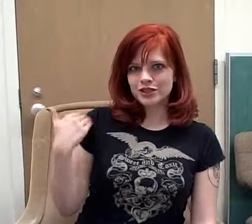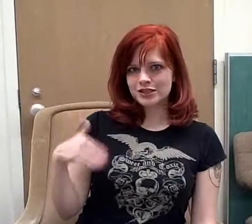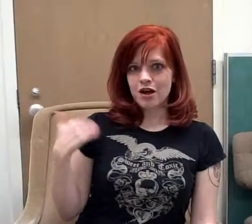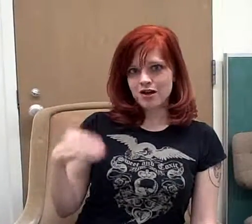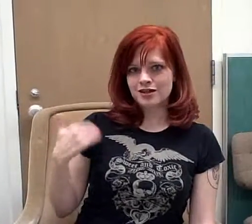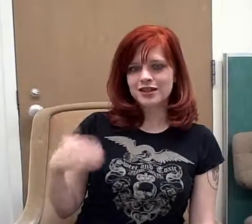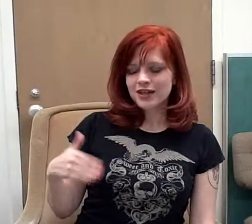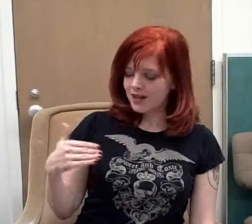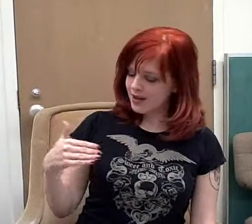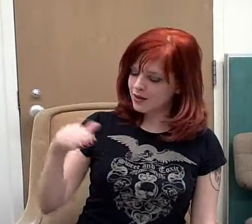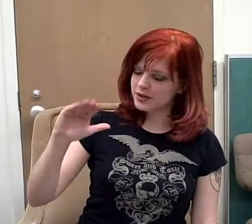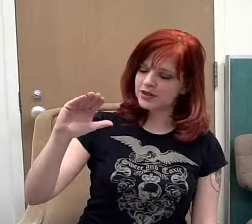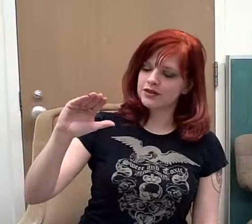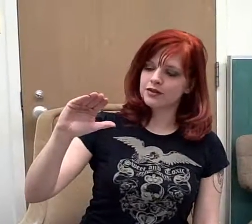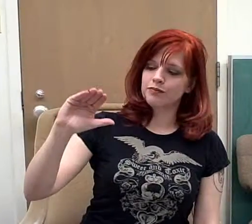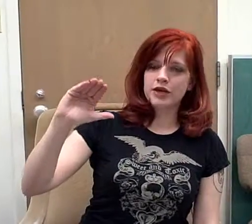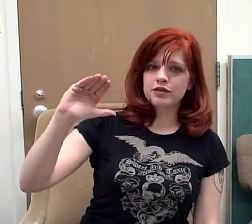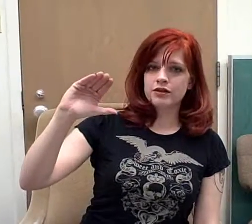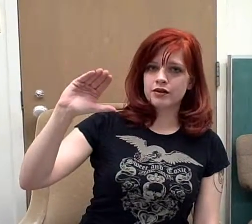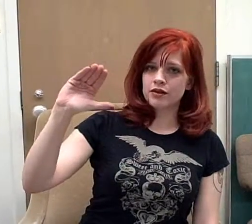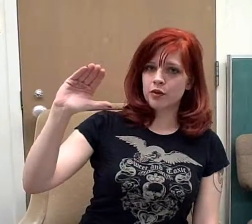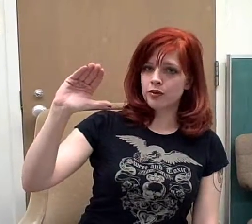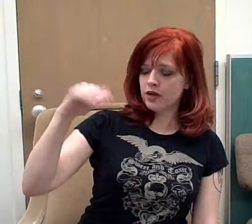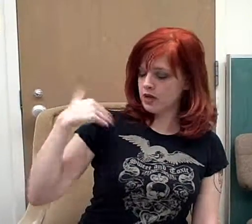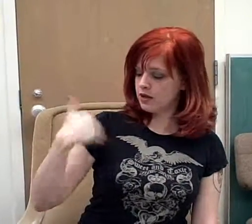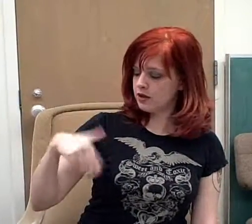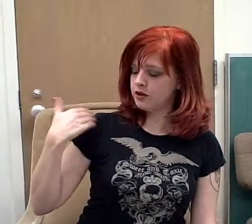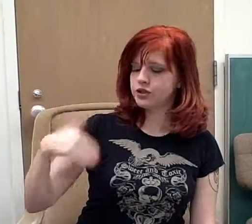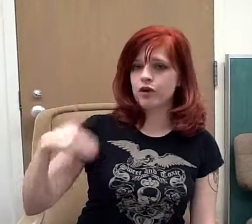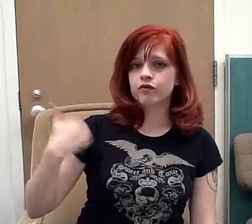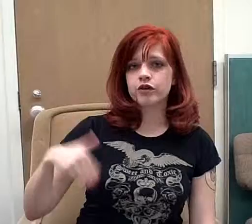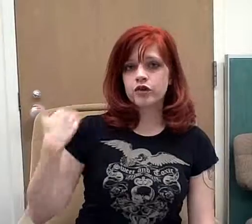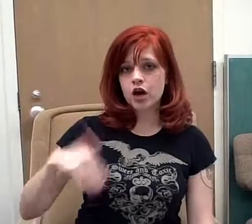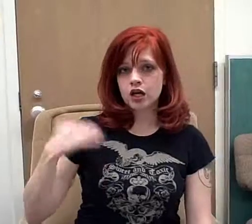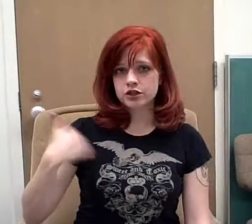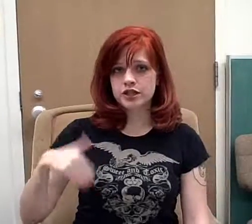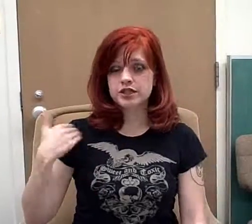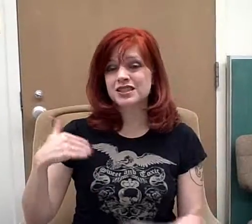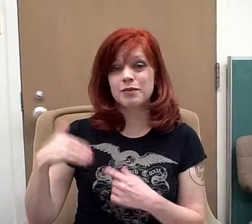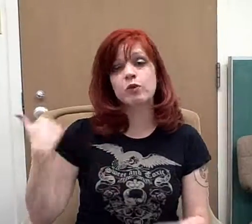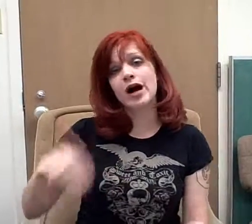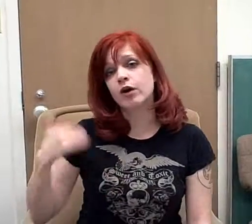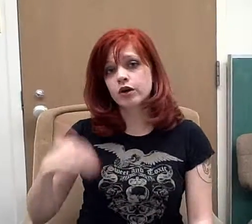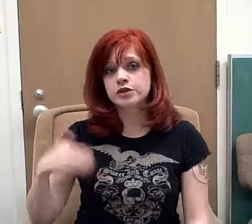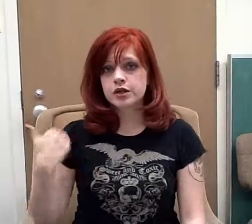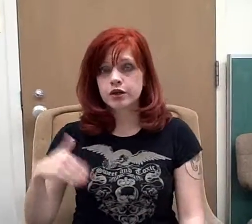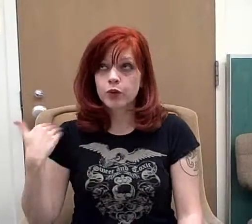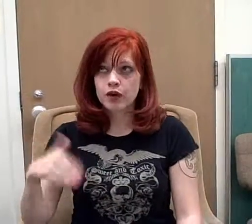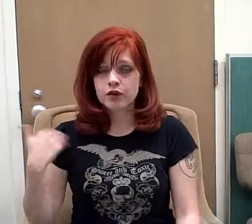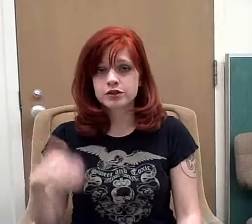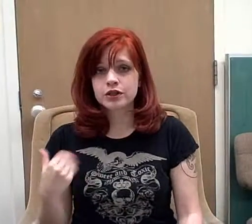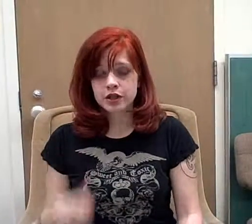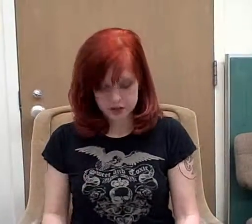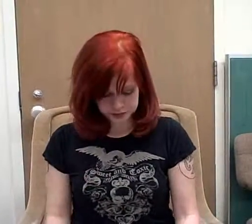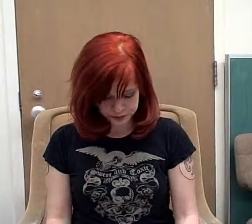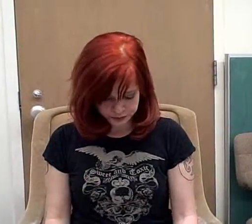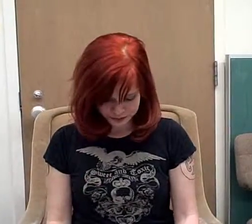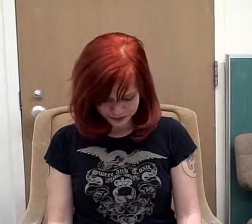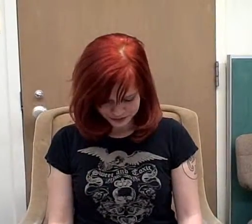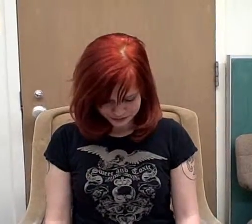she's hot, is a bent open B, and you just wave in front of you, hot or sexy. This can be wow also, like, wow, that was really good.